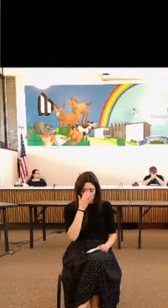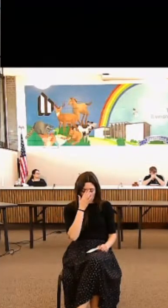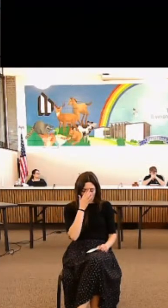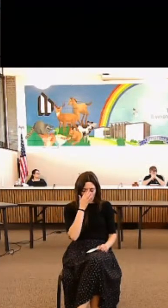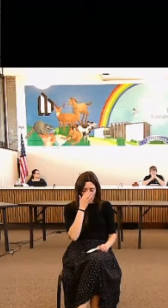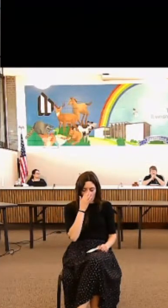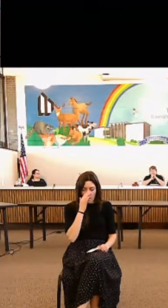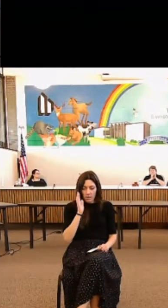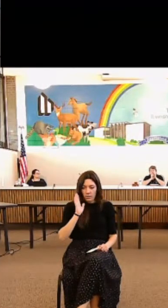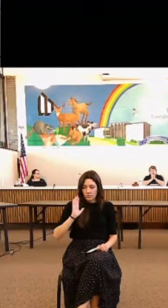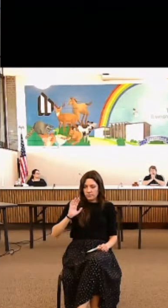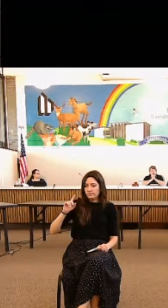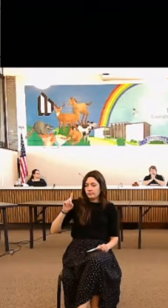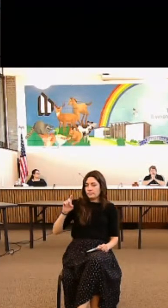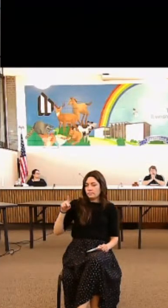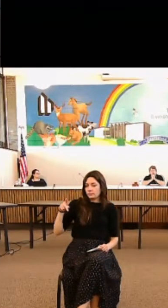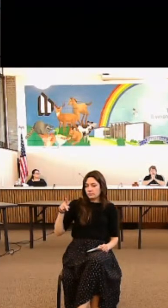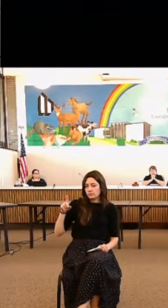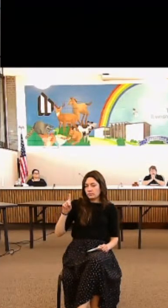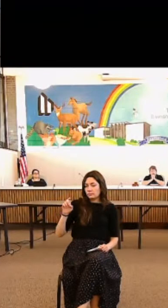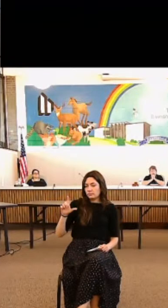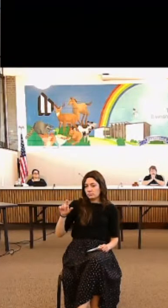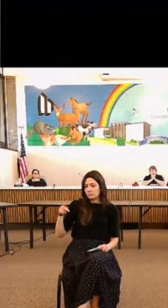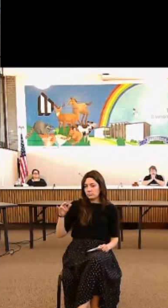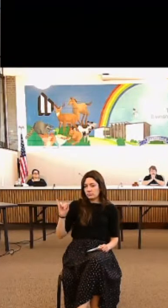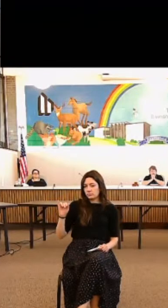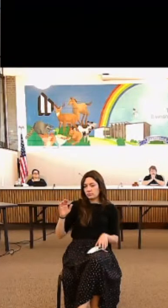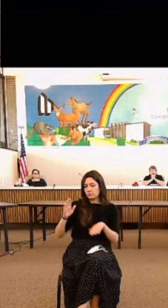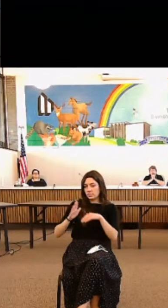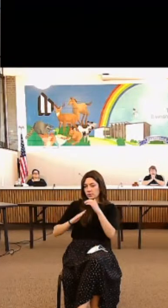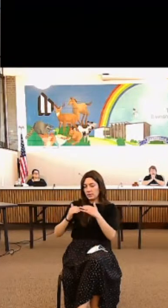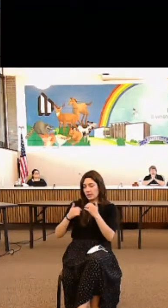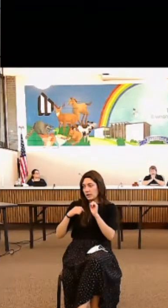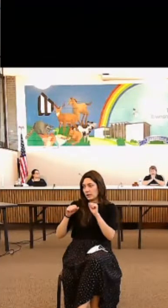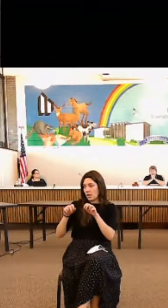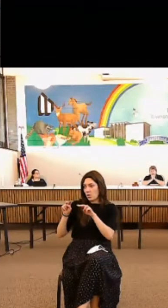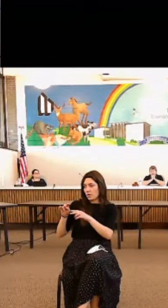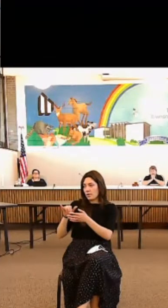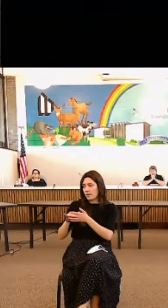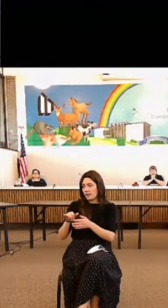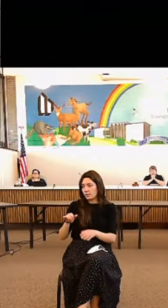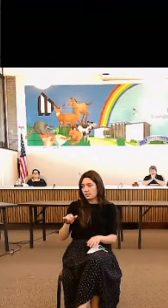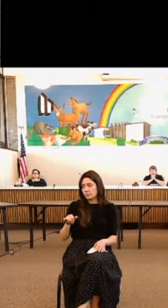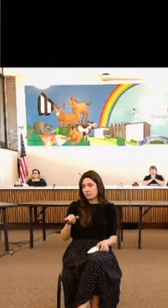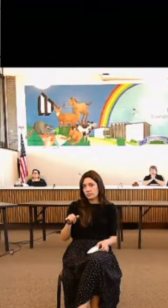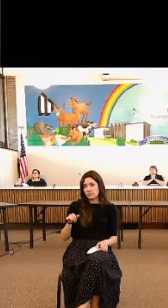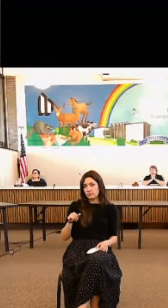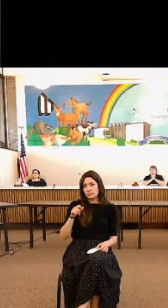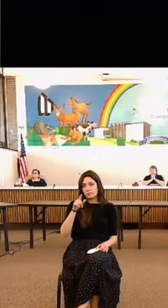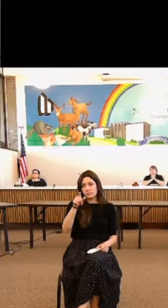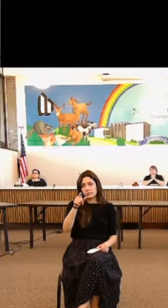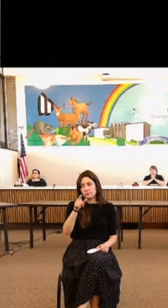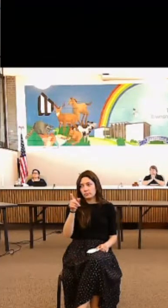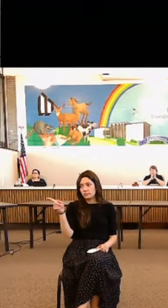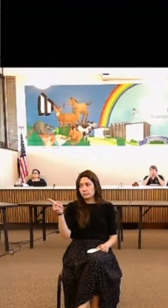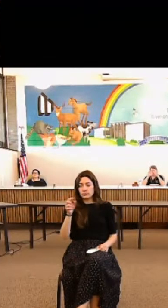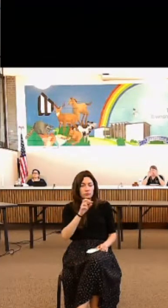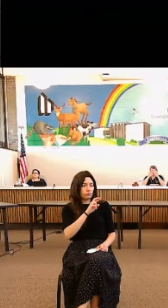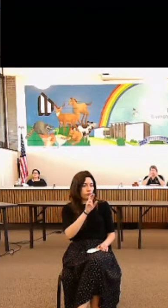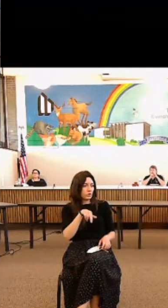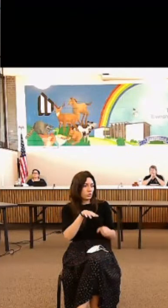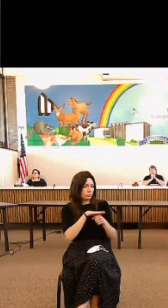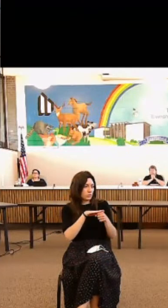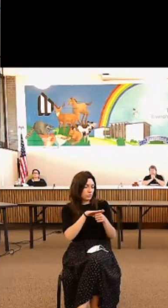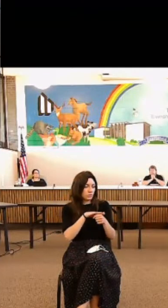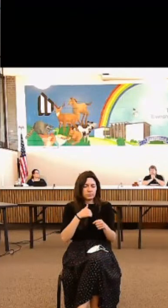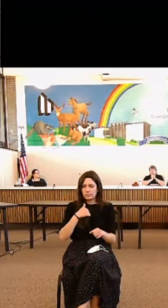the former Delphi building. I don't know what that one is, Okay. but that is, you can. I'm just it's saying, clearly in the as you neighborhood. What drive was that? down Middle.